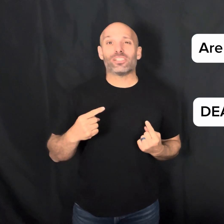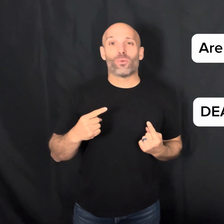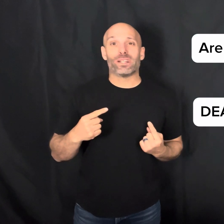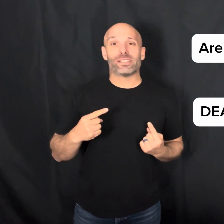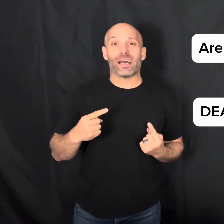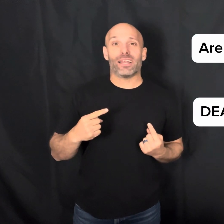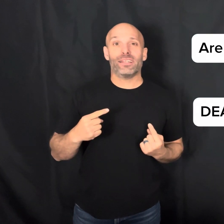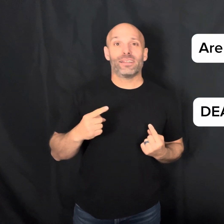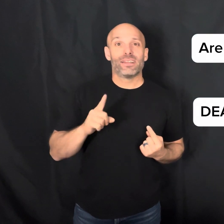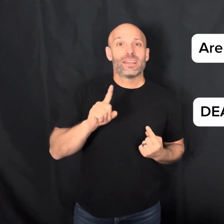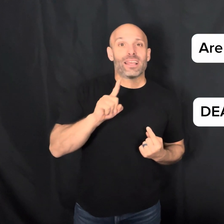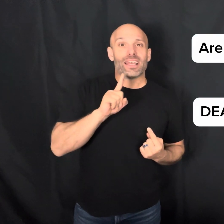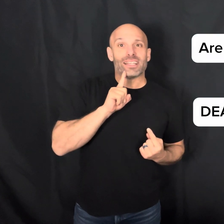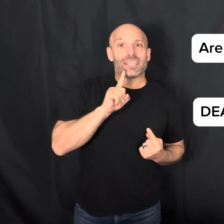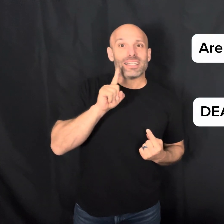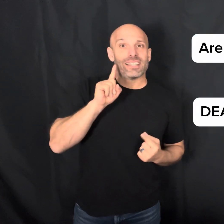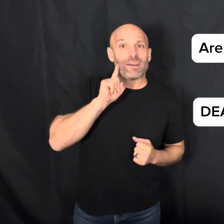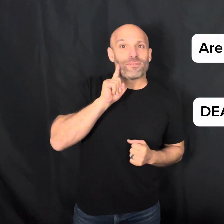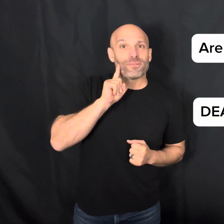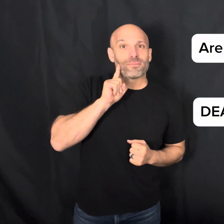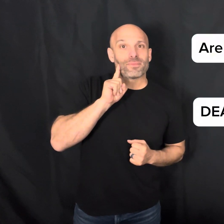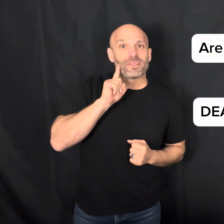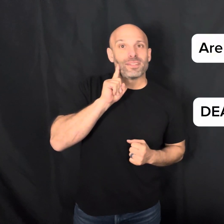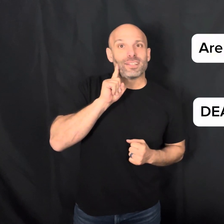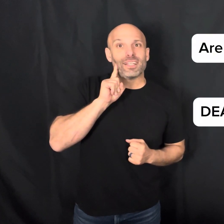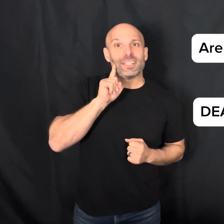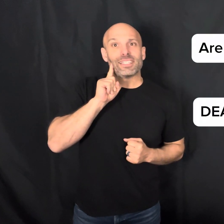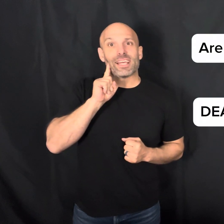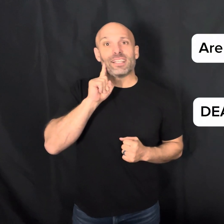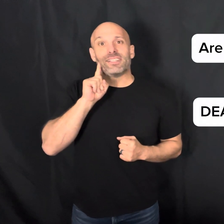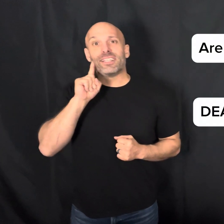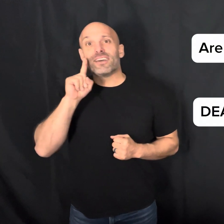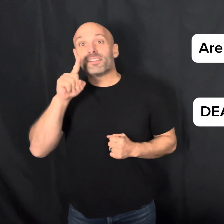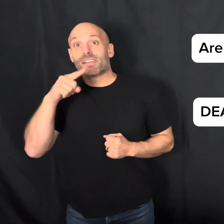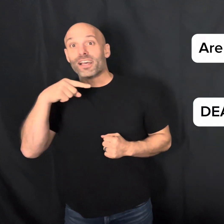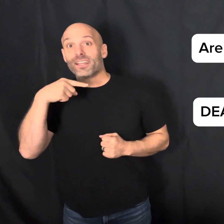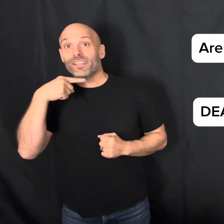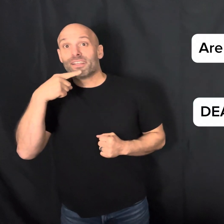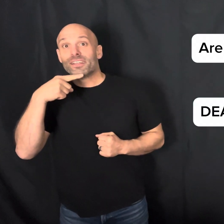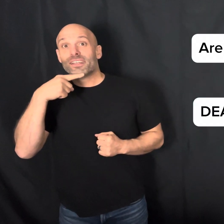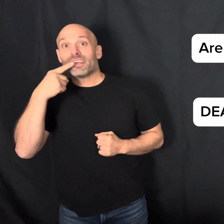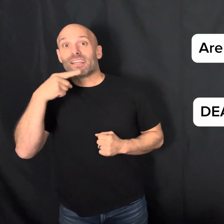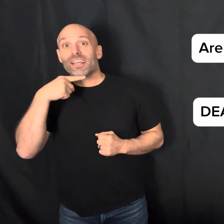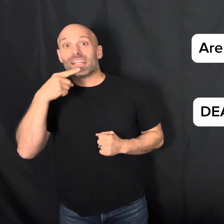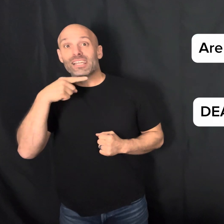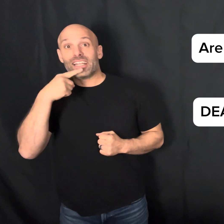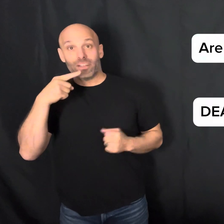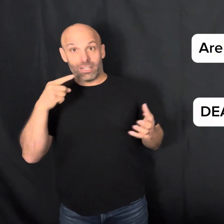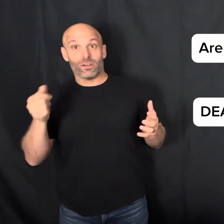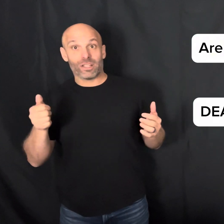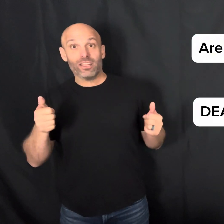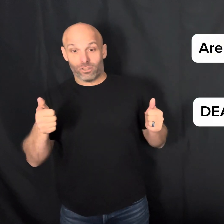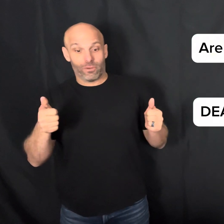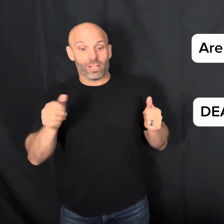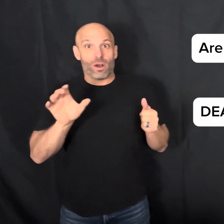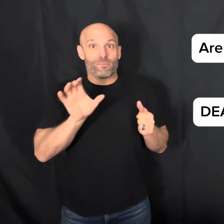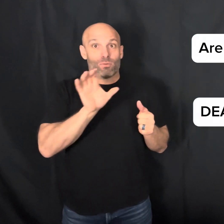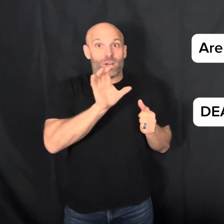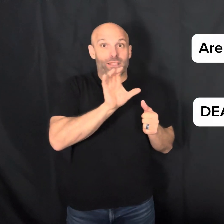one side and I sign deaf. Then I lean slightly to the other side and I sign hearing. Okay, so there we go. I put one on this